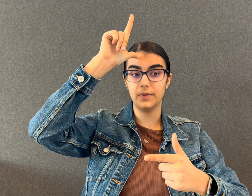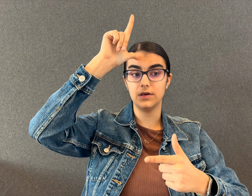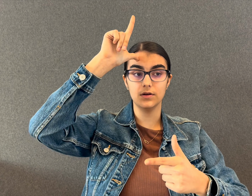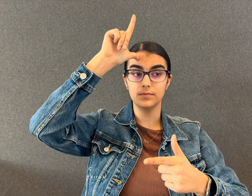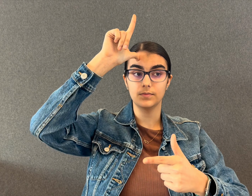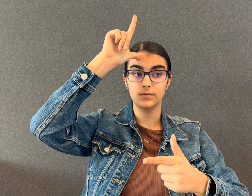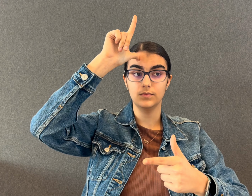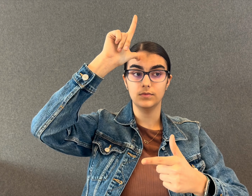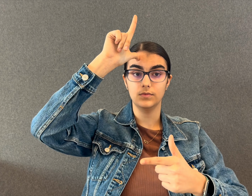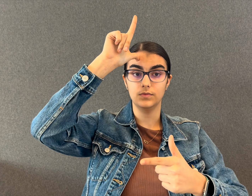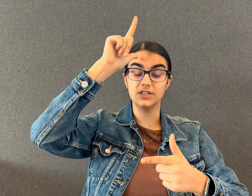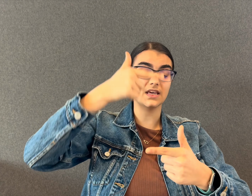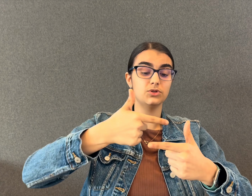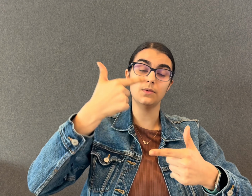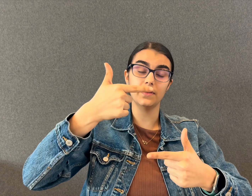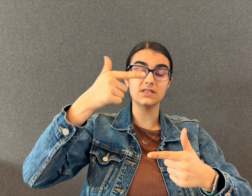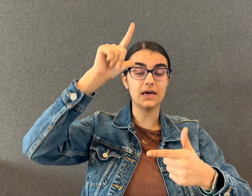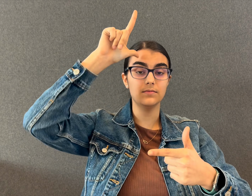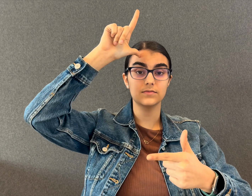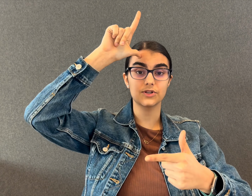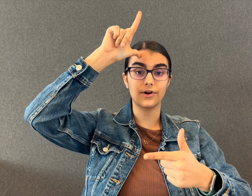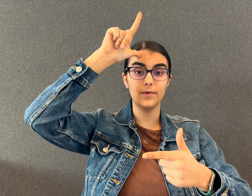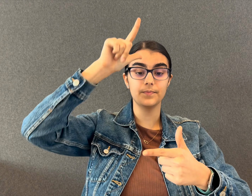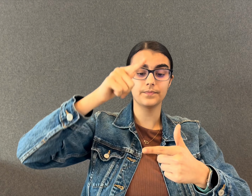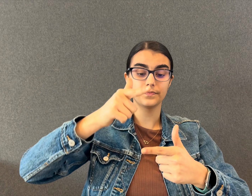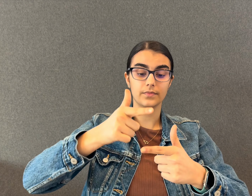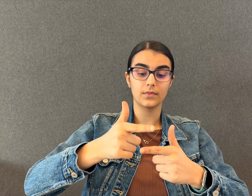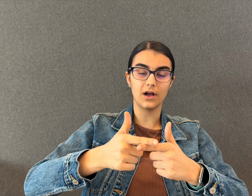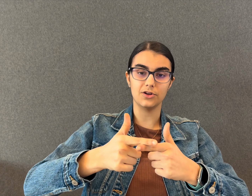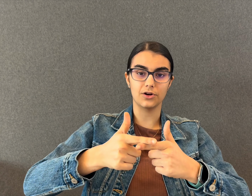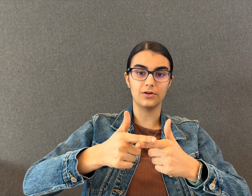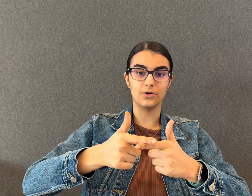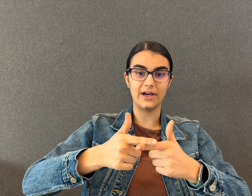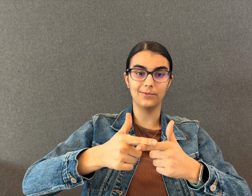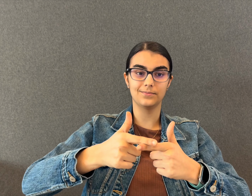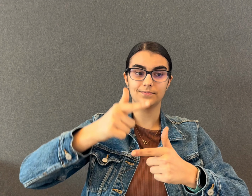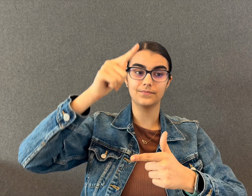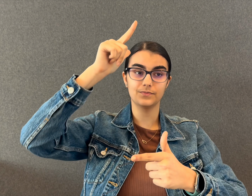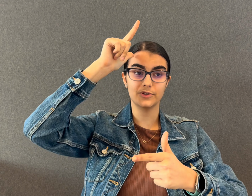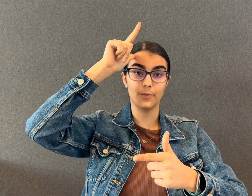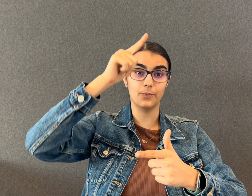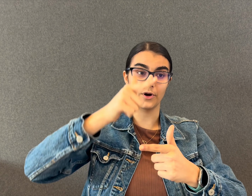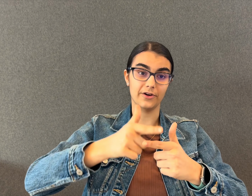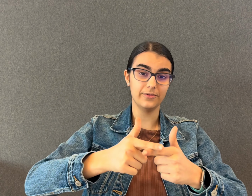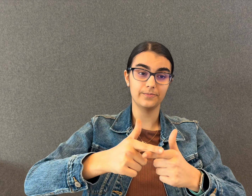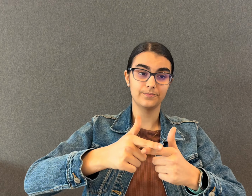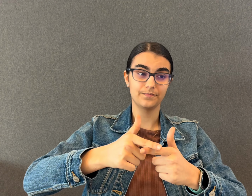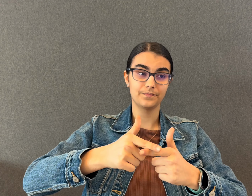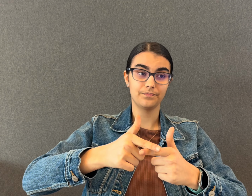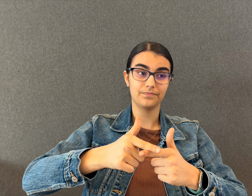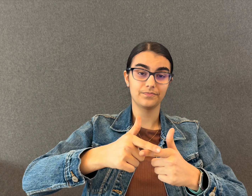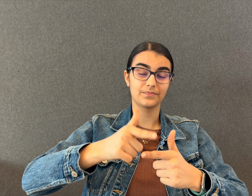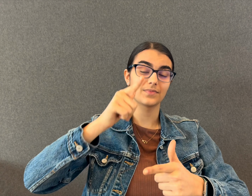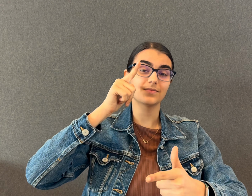here, the same shape on this hand, start up, and you're gonna go down. So brother,